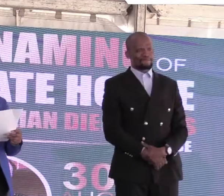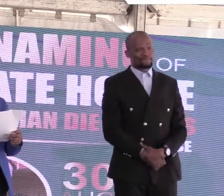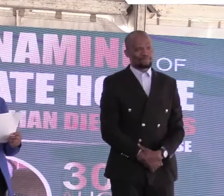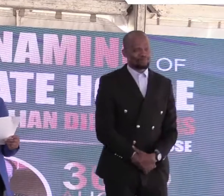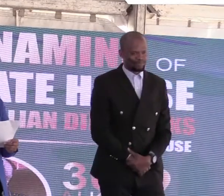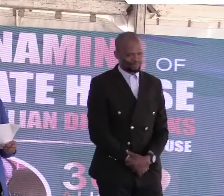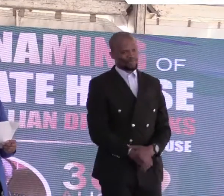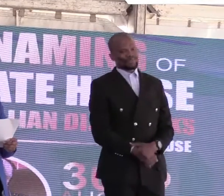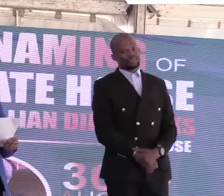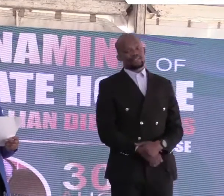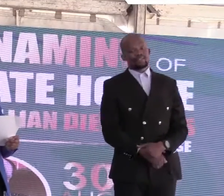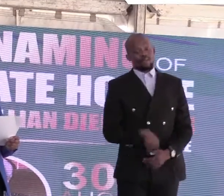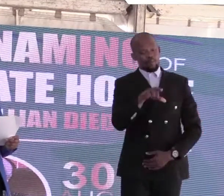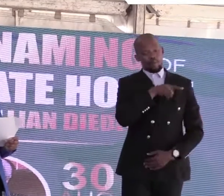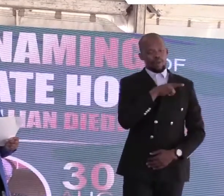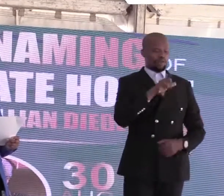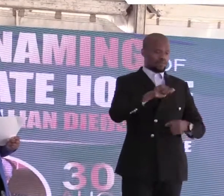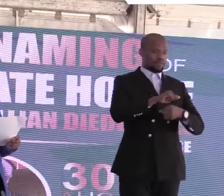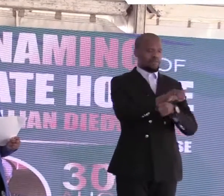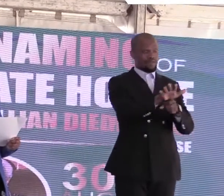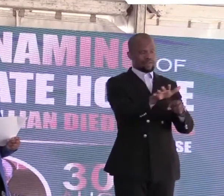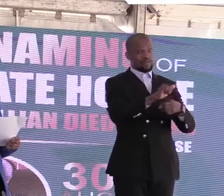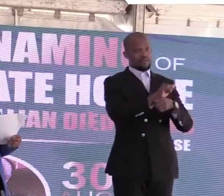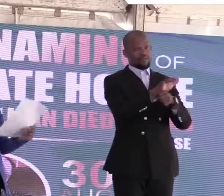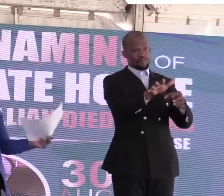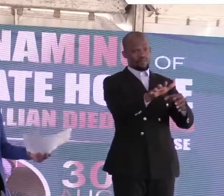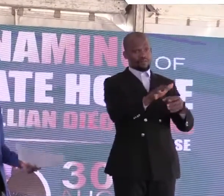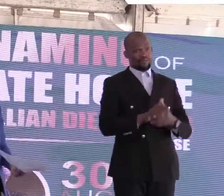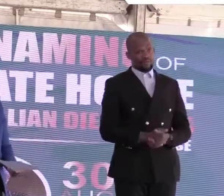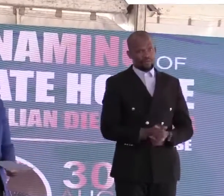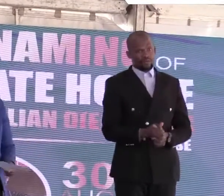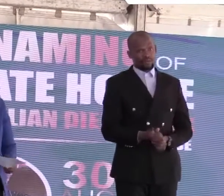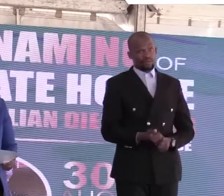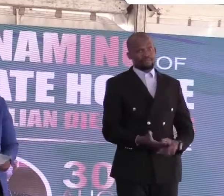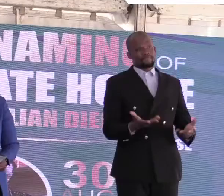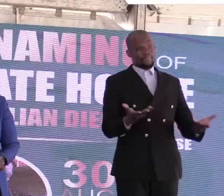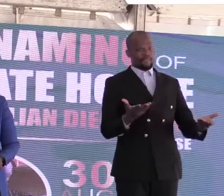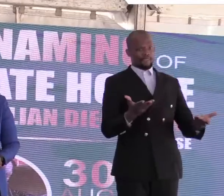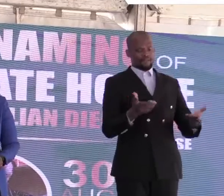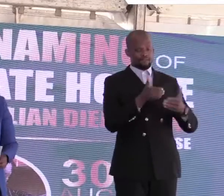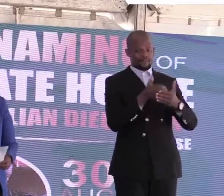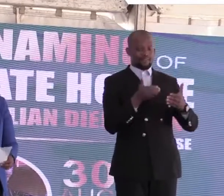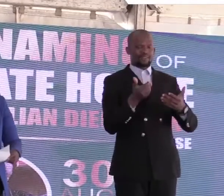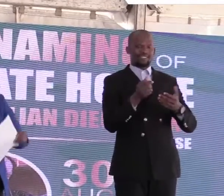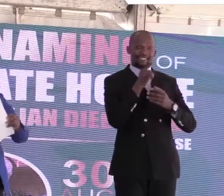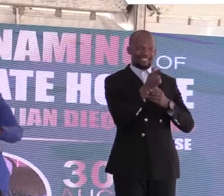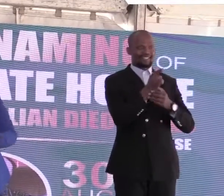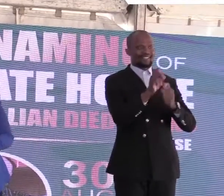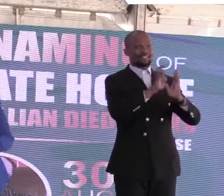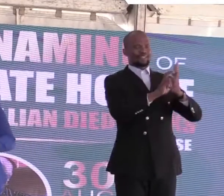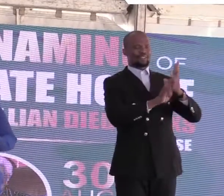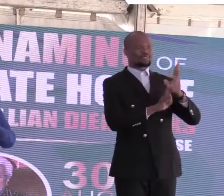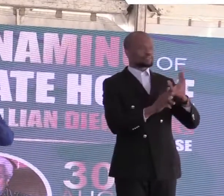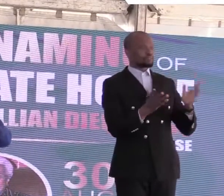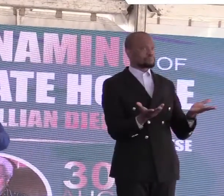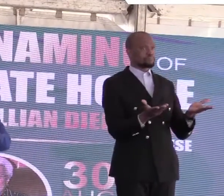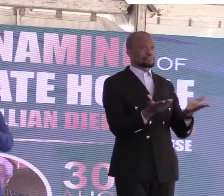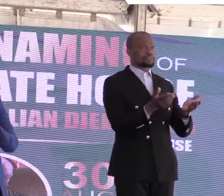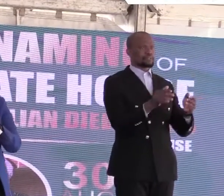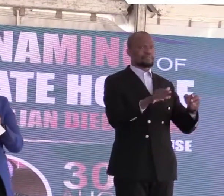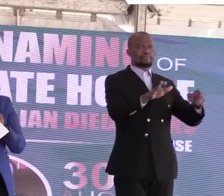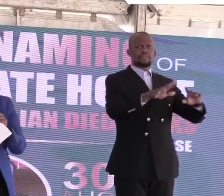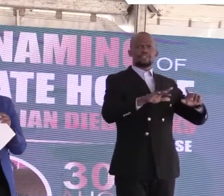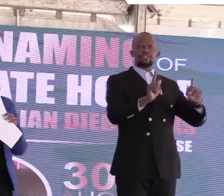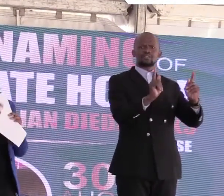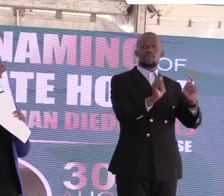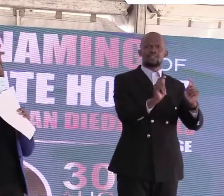to, because of COVID-19, and I think I should have indicated house rules, the bathrooms, anyone